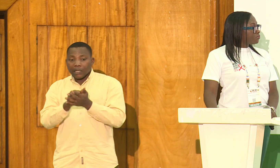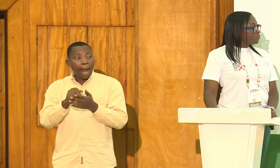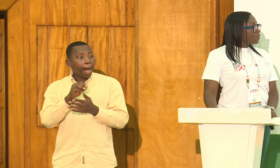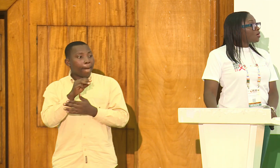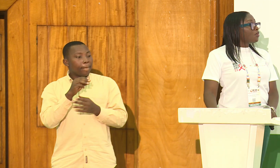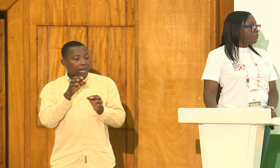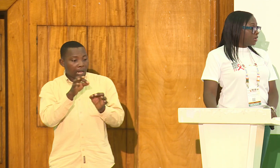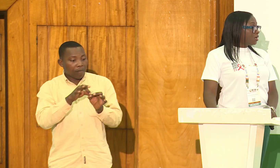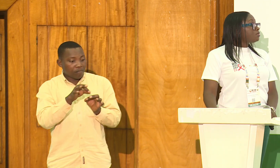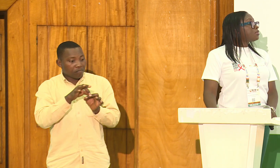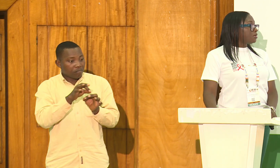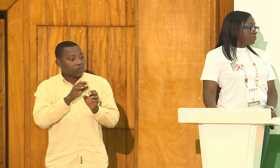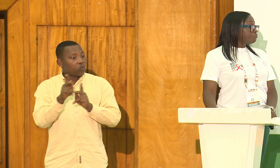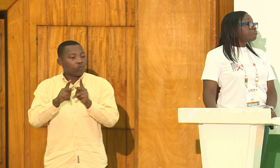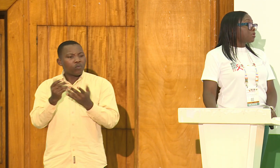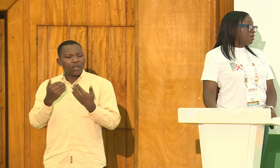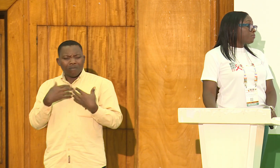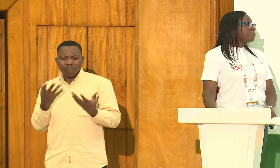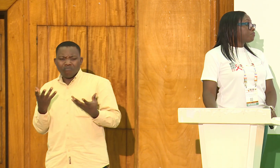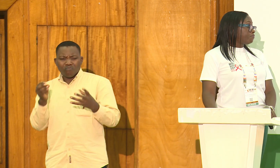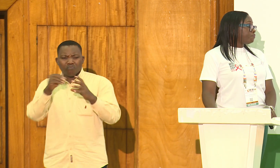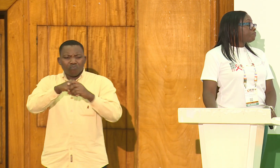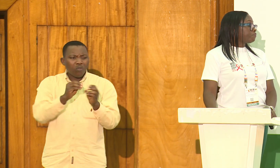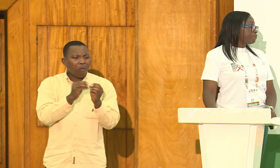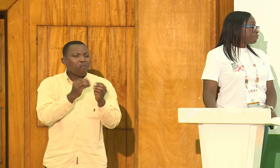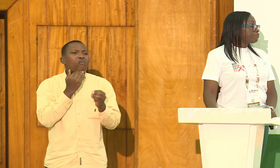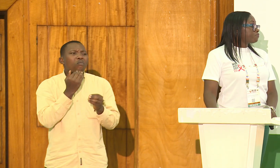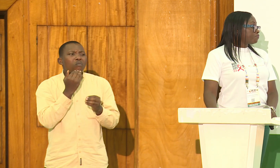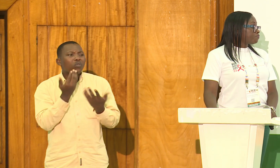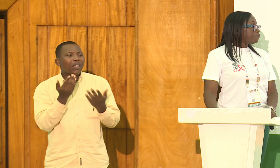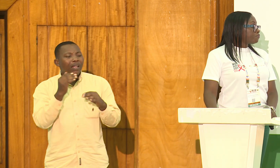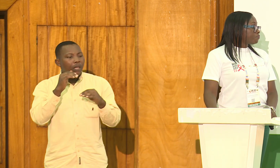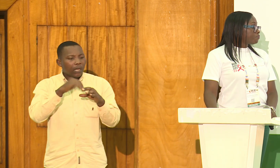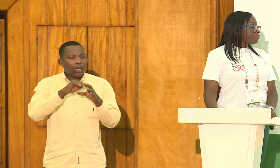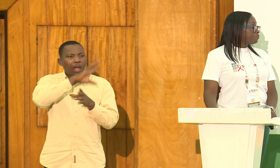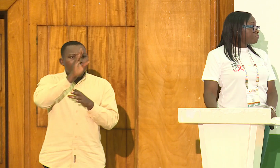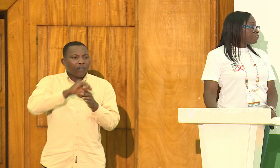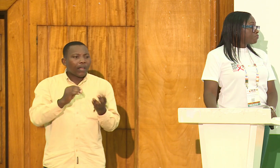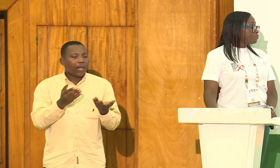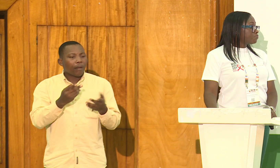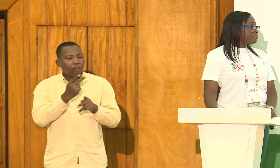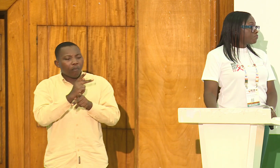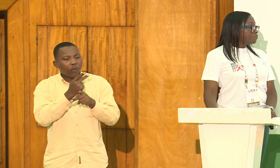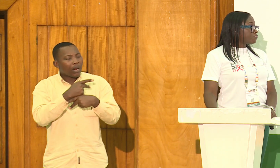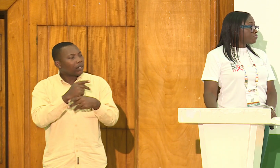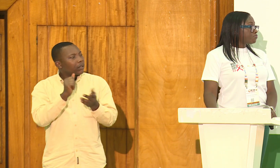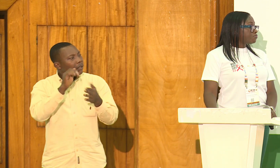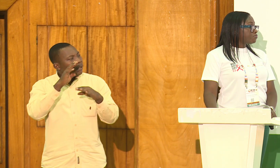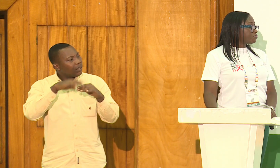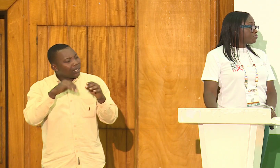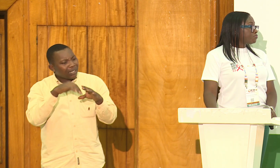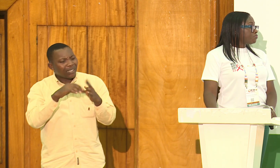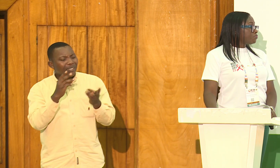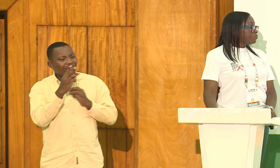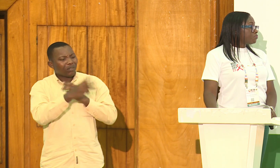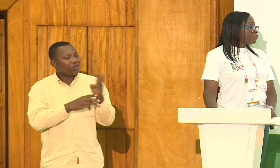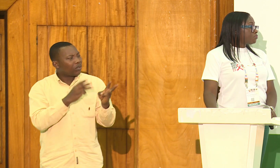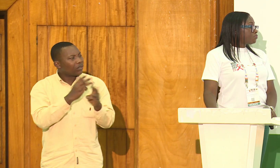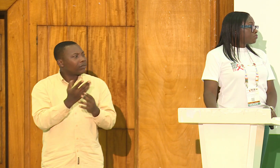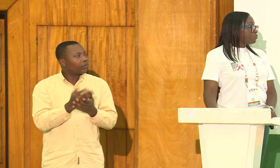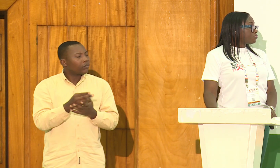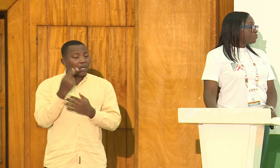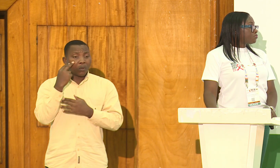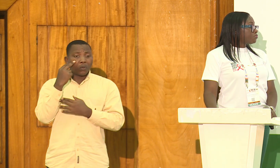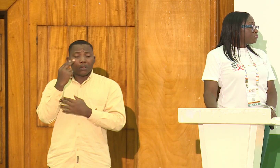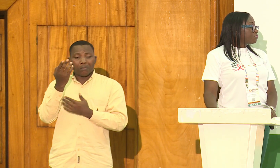products coming to Africa than the rest of the world. So there is also profit. The reason that KFC tastes delicious and you'll